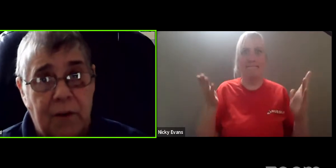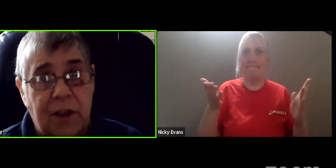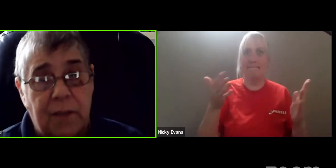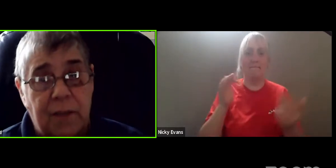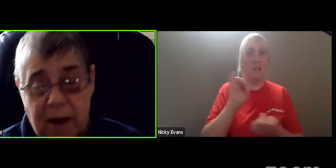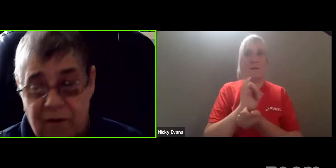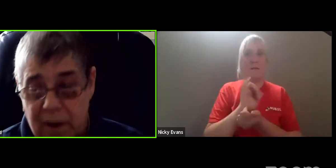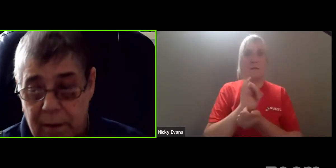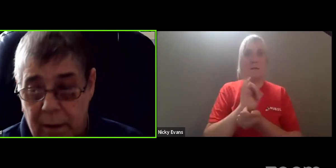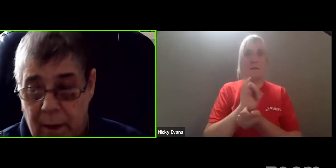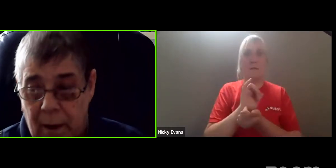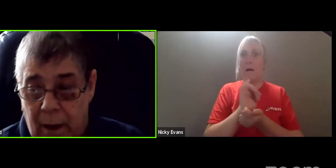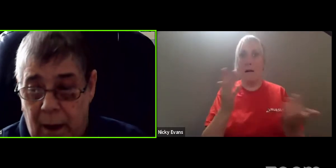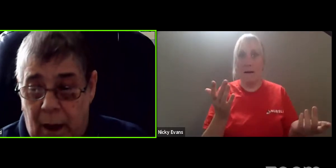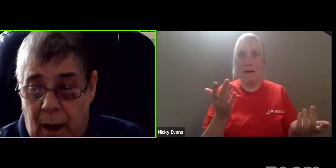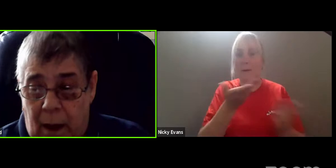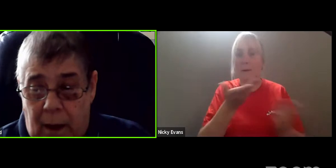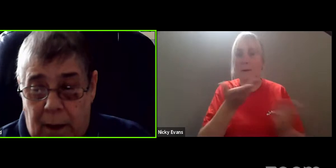in receipt of benefit.